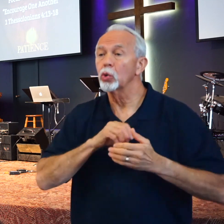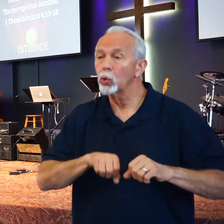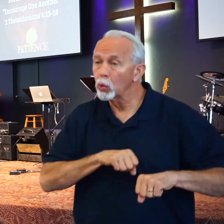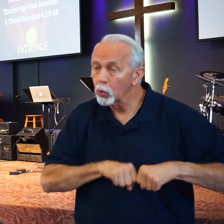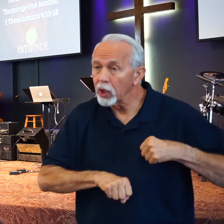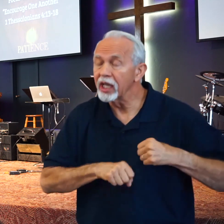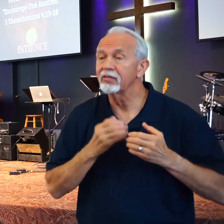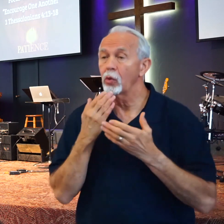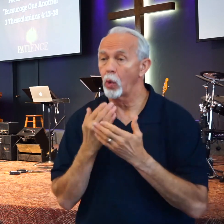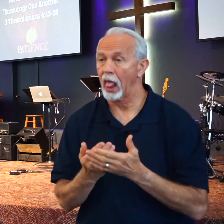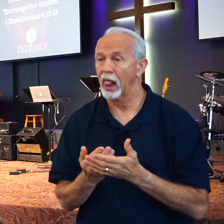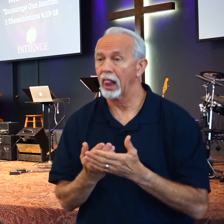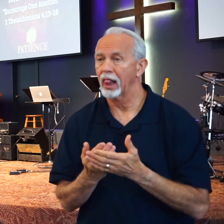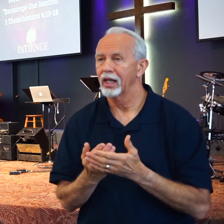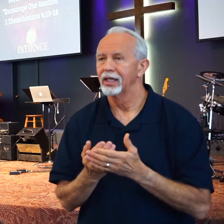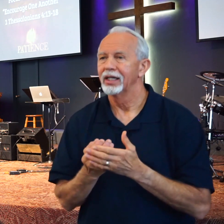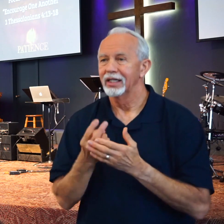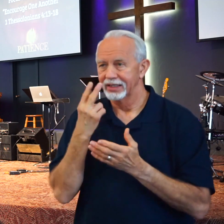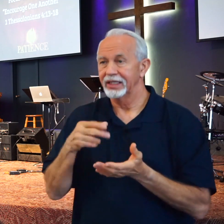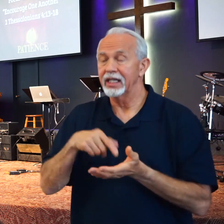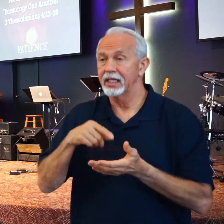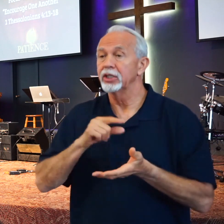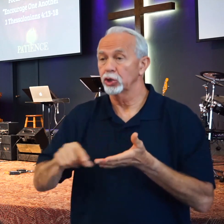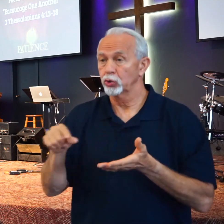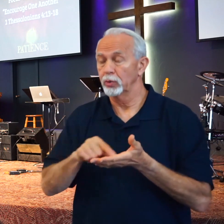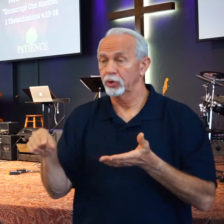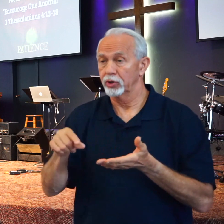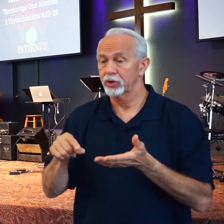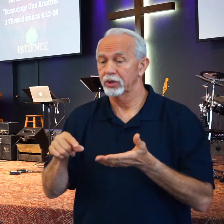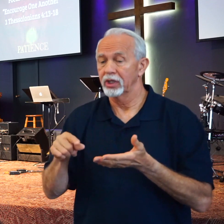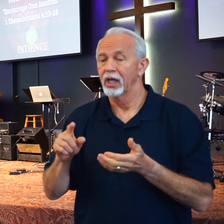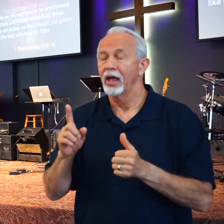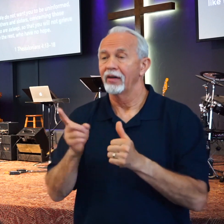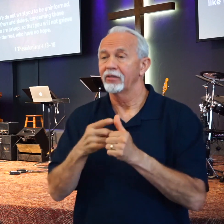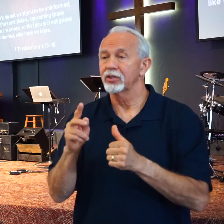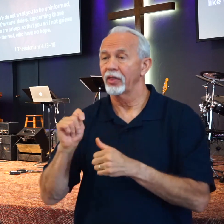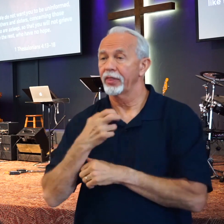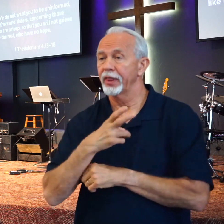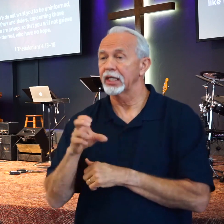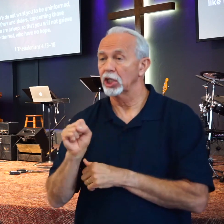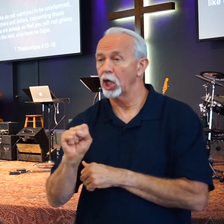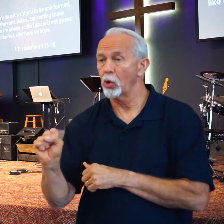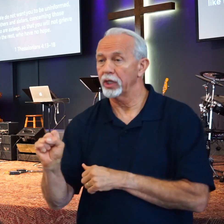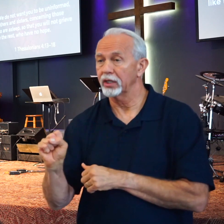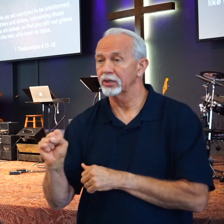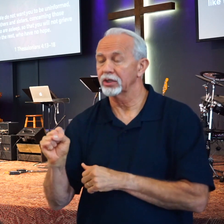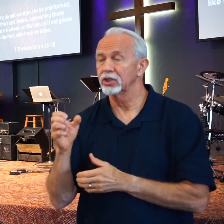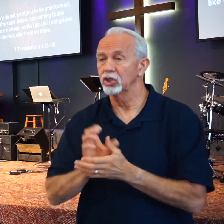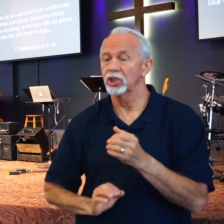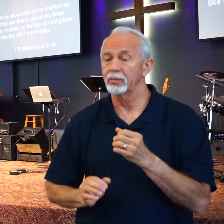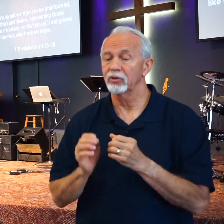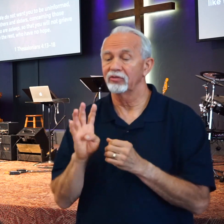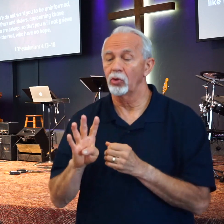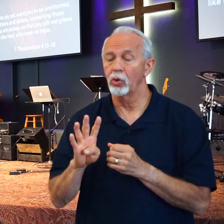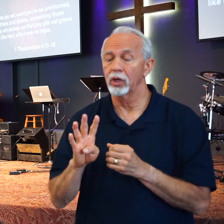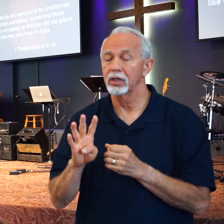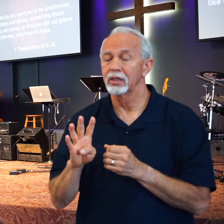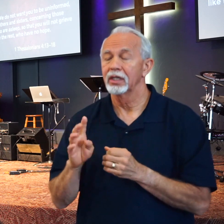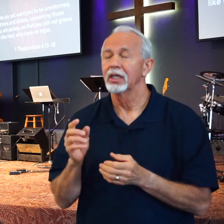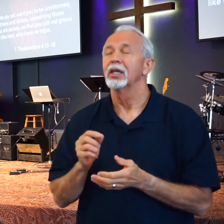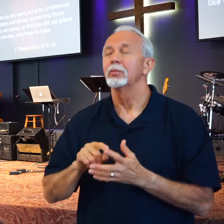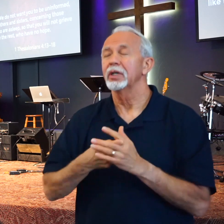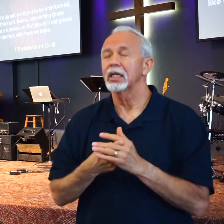well. We're going to see it in our passage, 1 Thessalonians chapter 4, beginning in verse